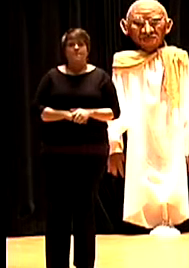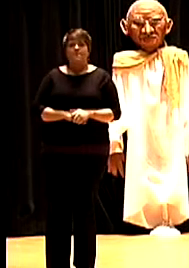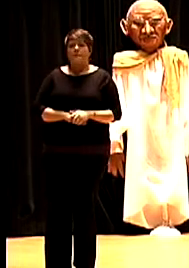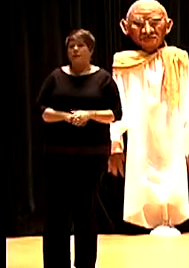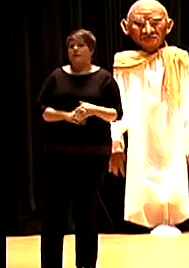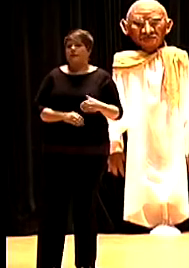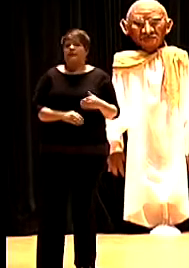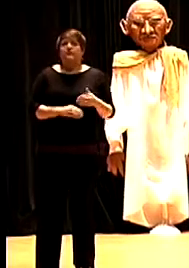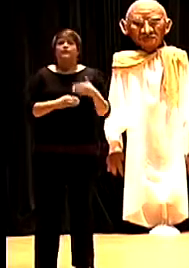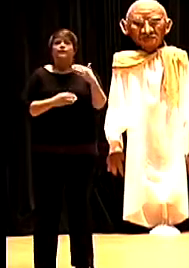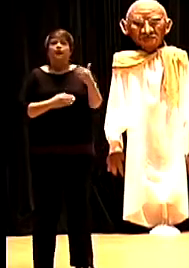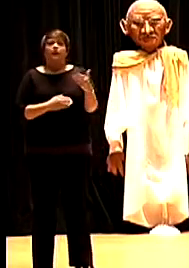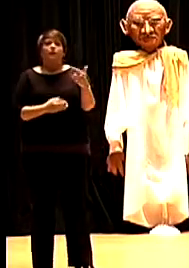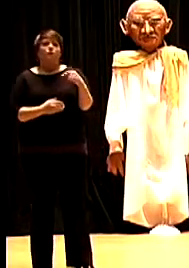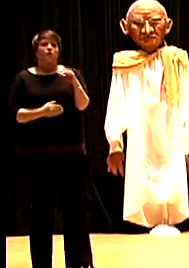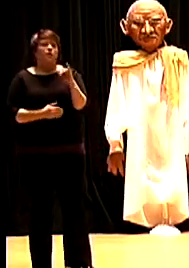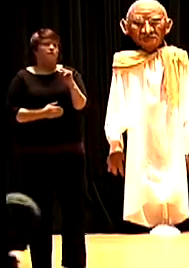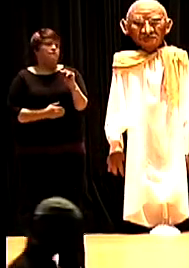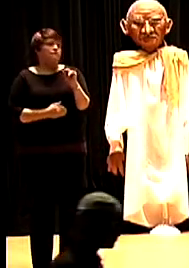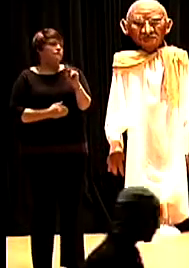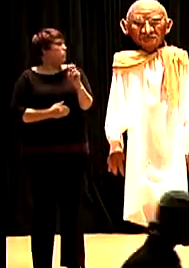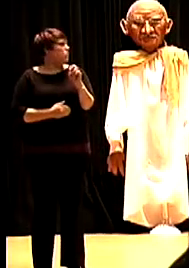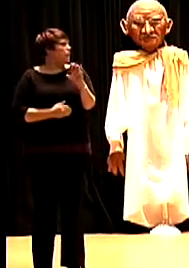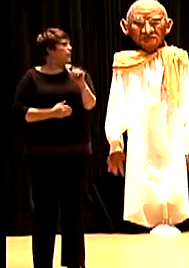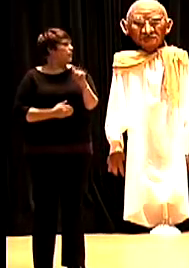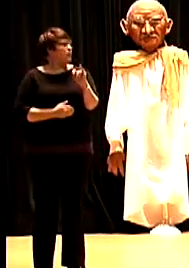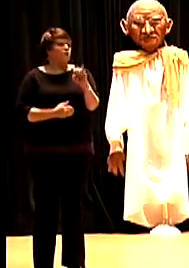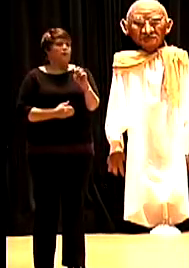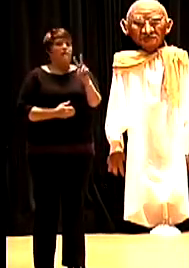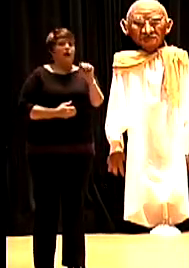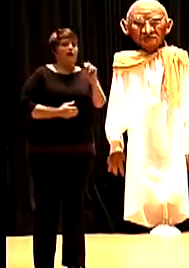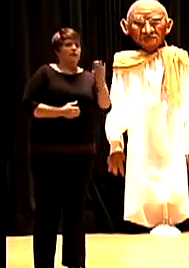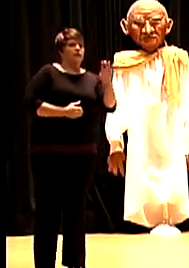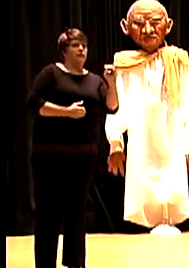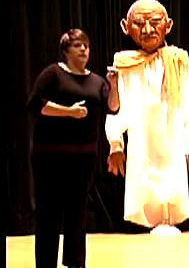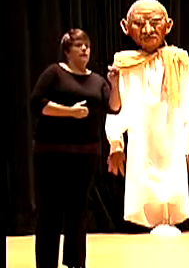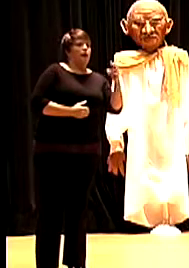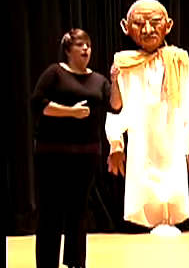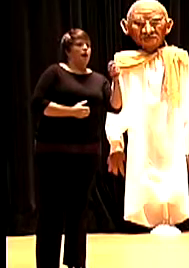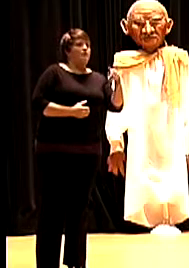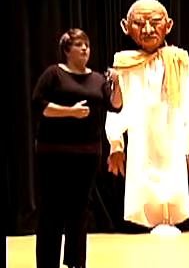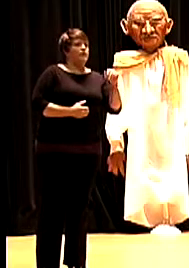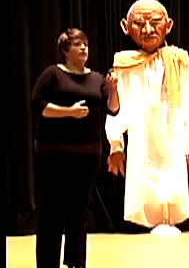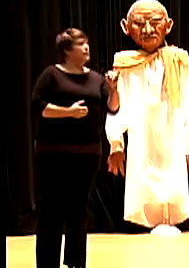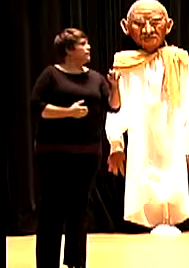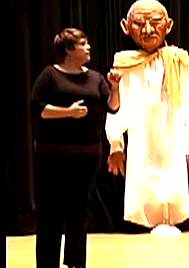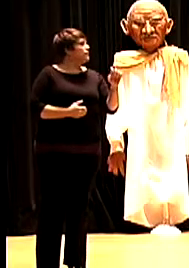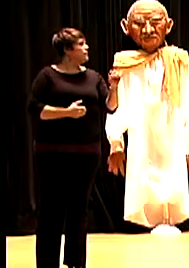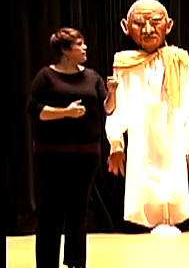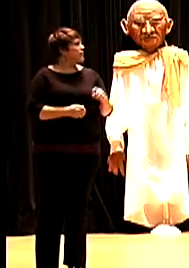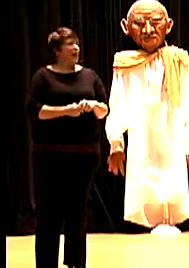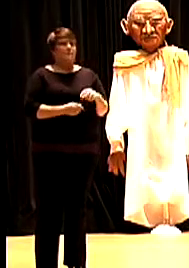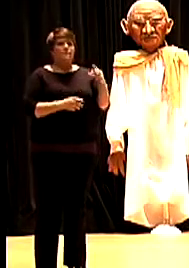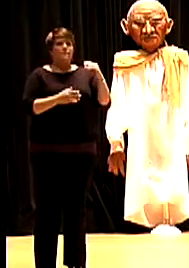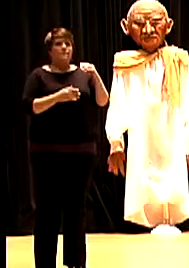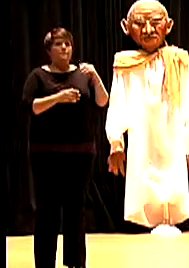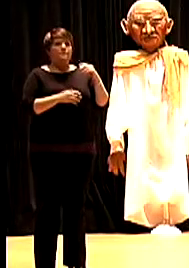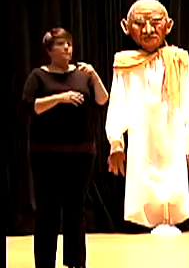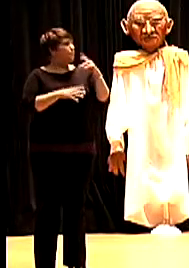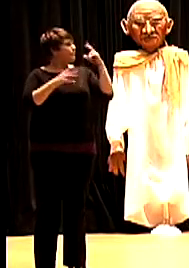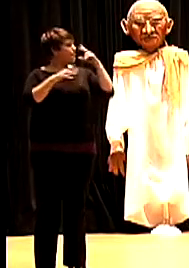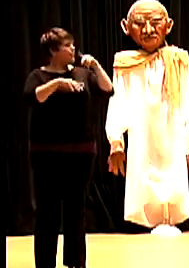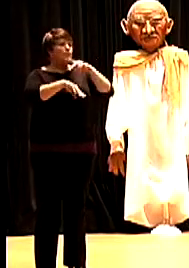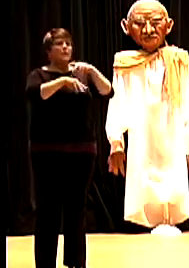Okay, up next for our invocation, we have Vance Hopkins, and he's a pastor at God's Way Temple, as well as one of the principals in the Duluth Public